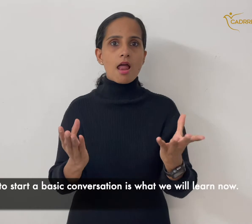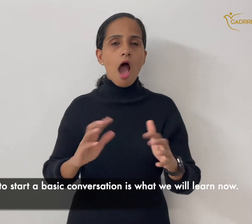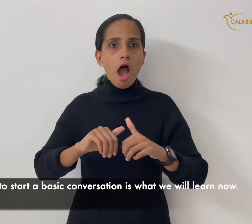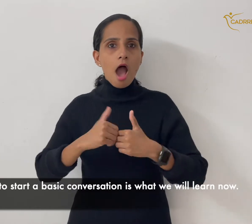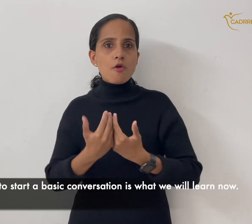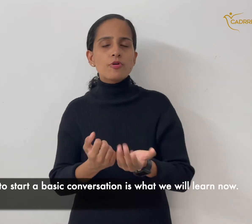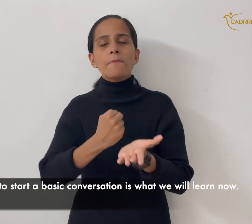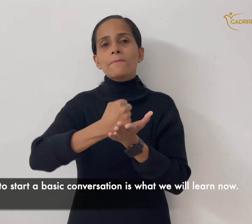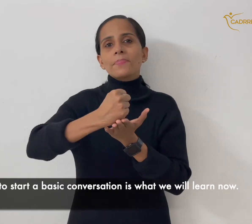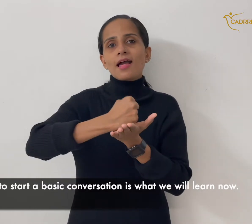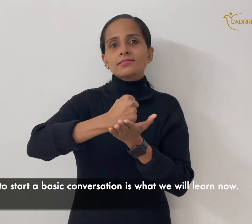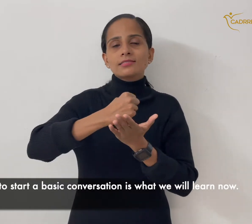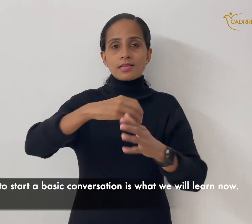now.